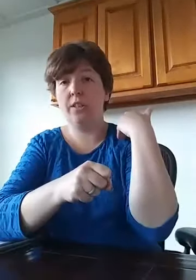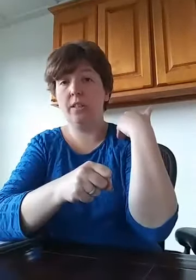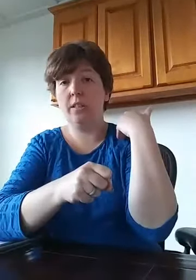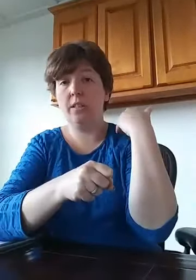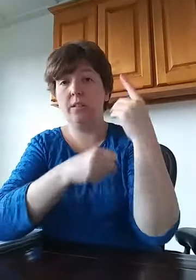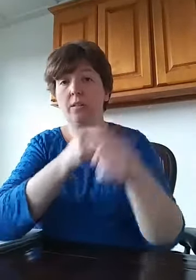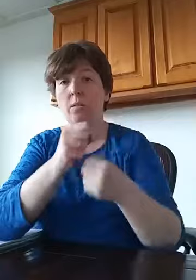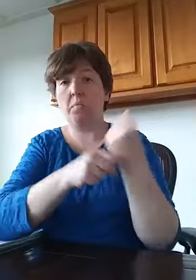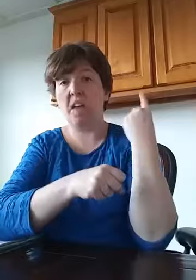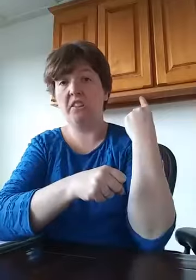year,